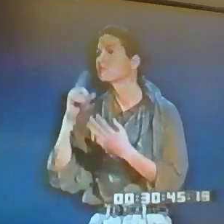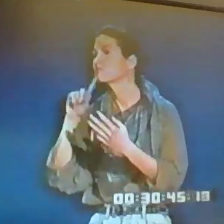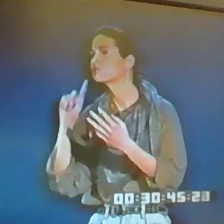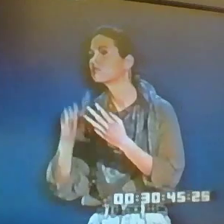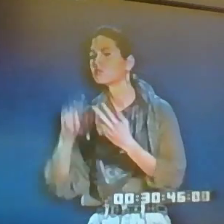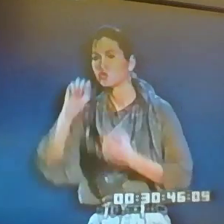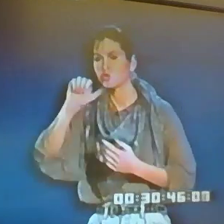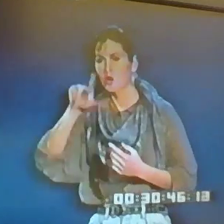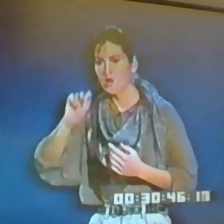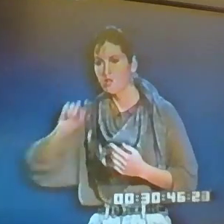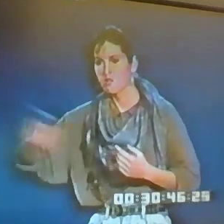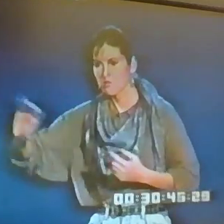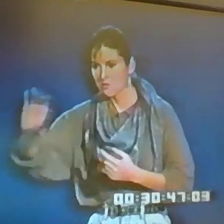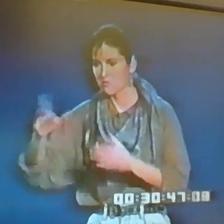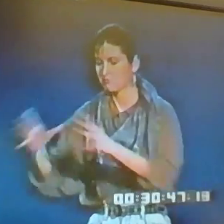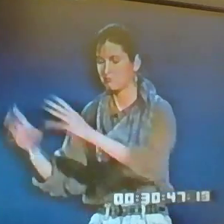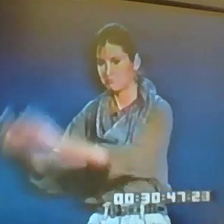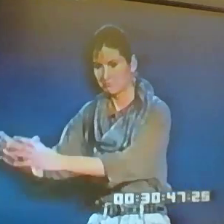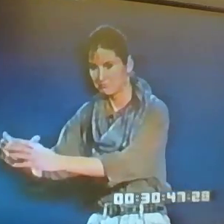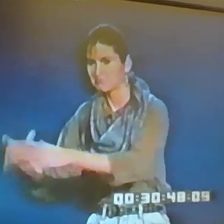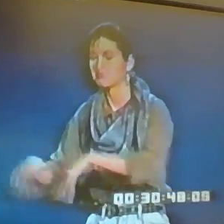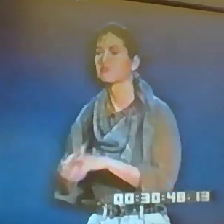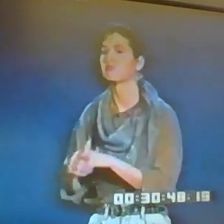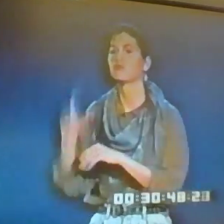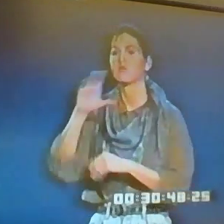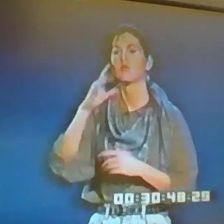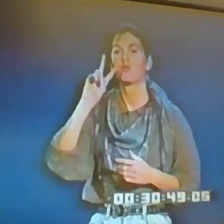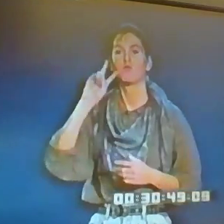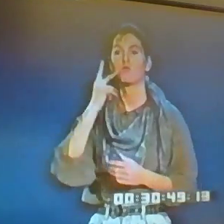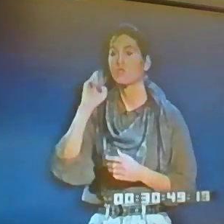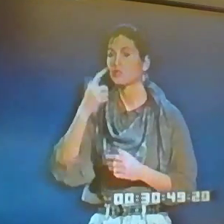basil, and salt, of course.